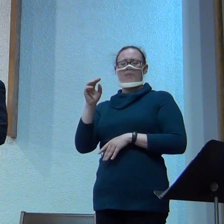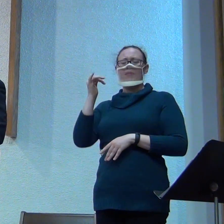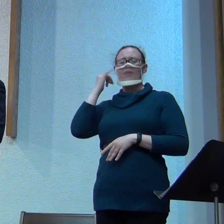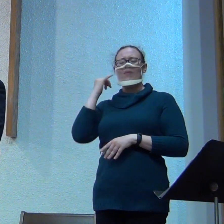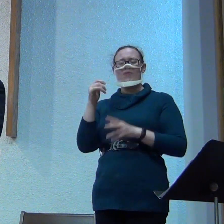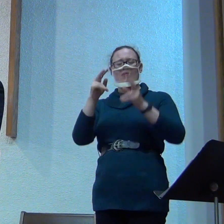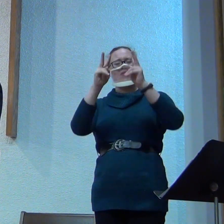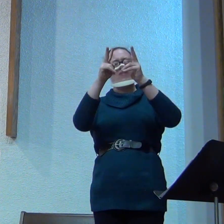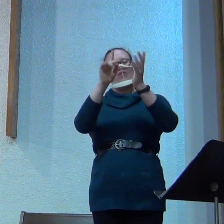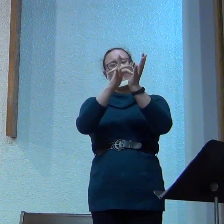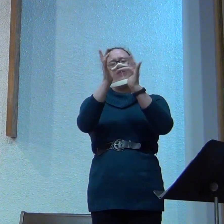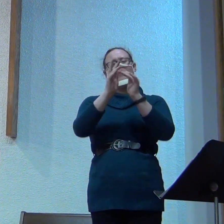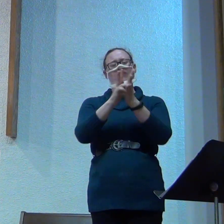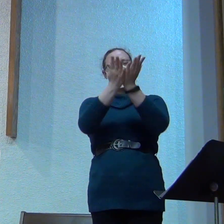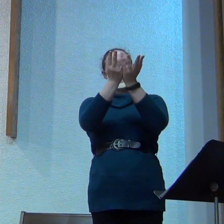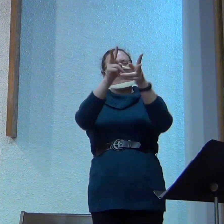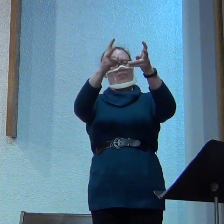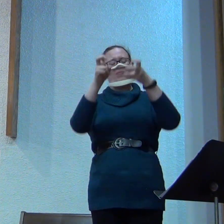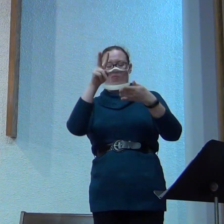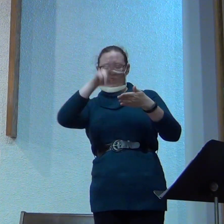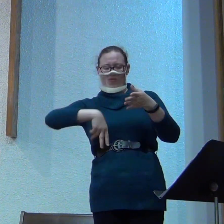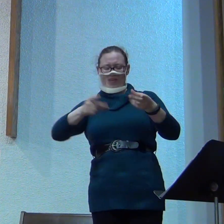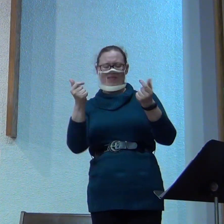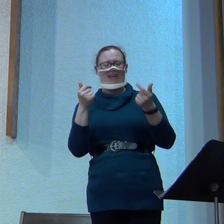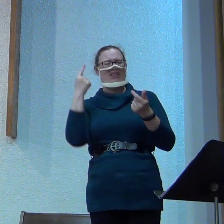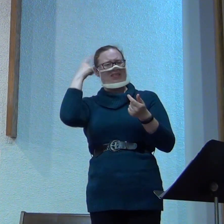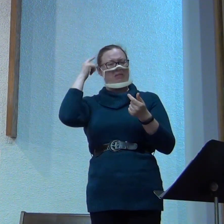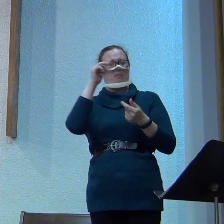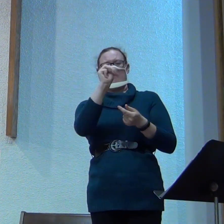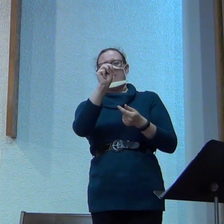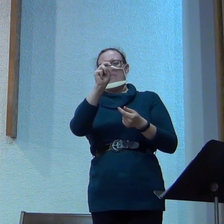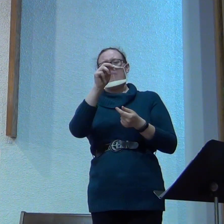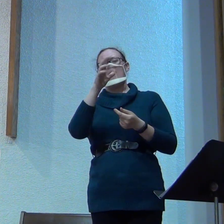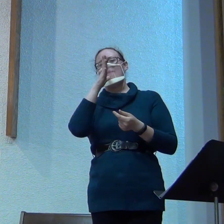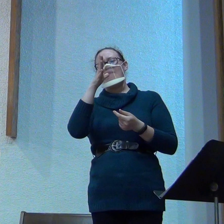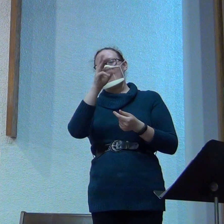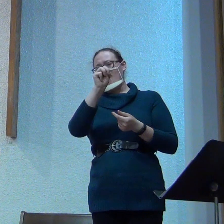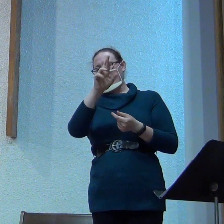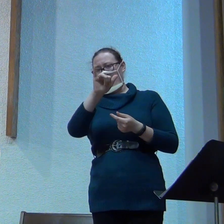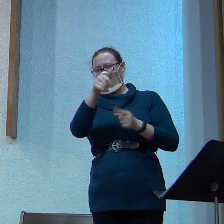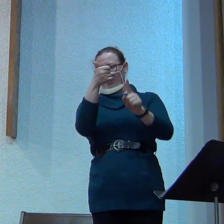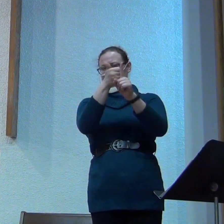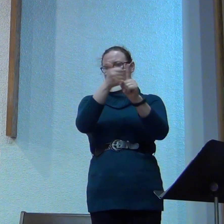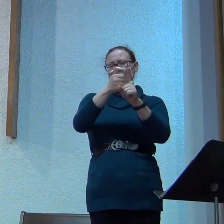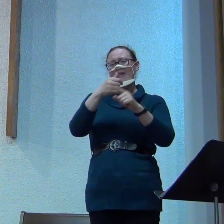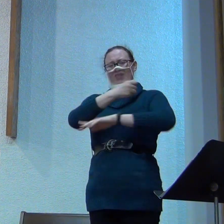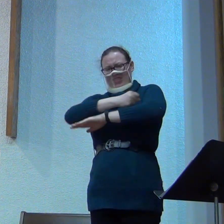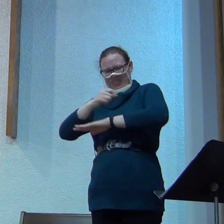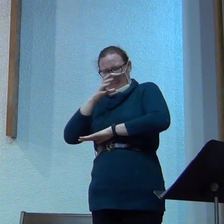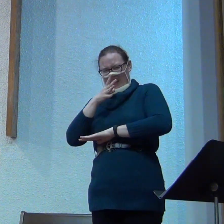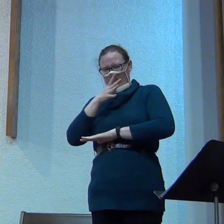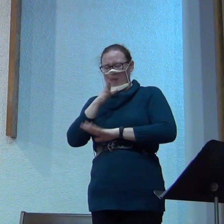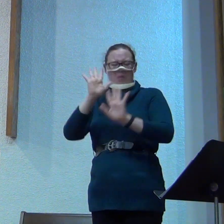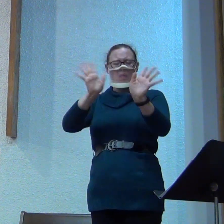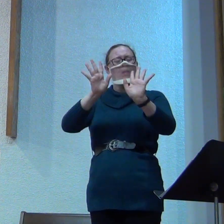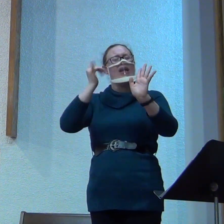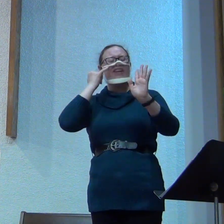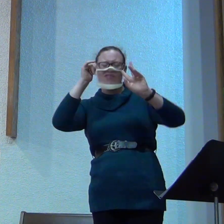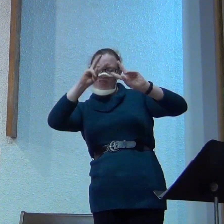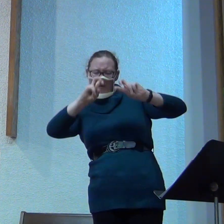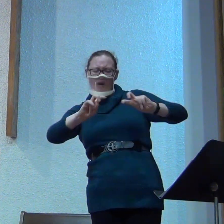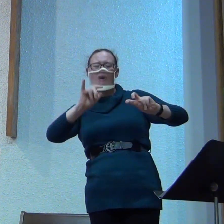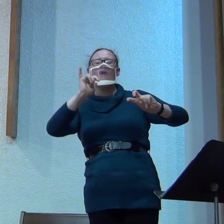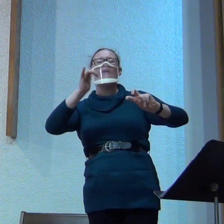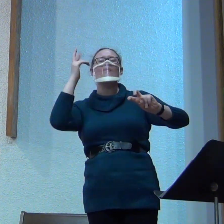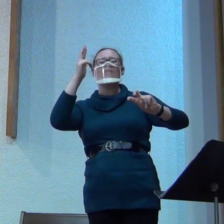a similar thing here, but we're going to look below the surface and see just what it is God has to say to us,